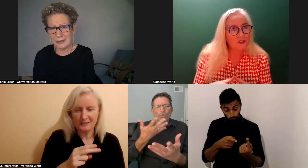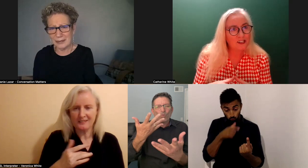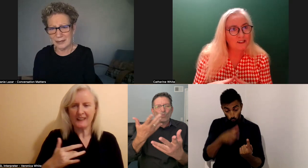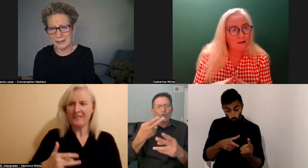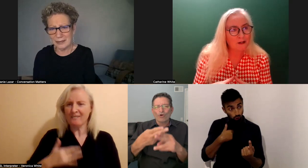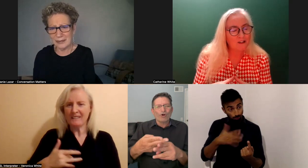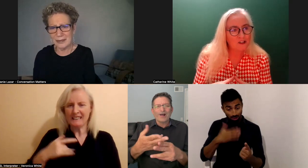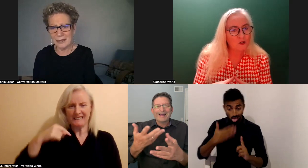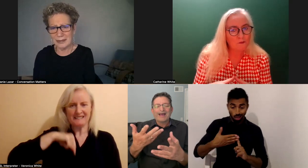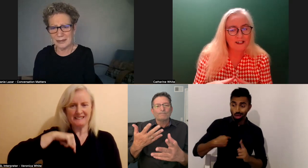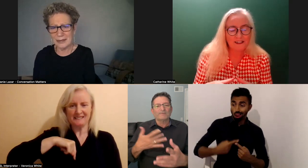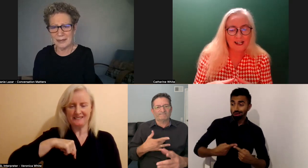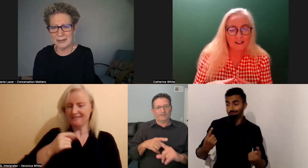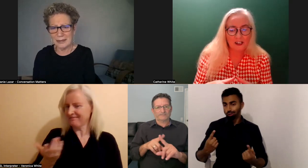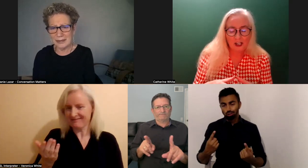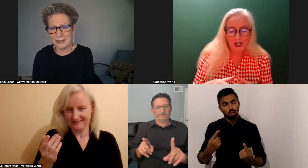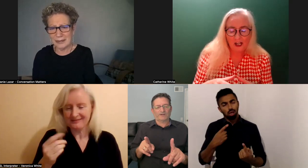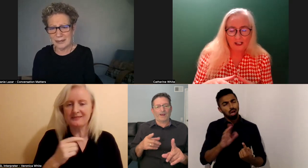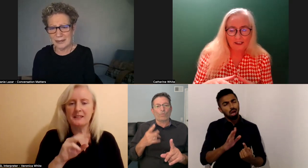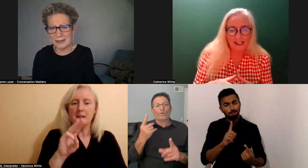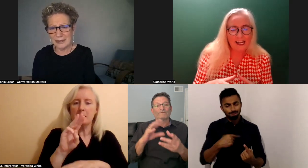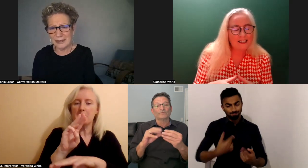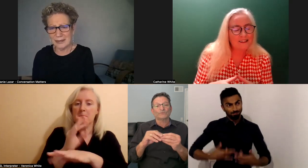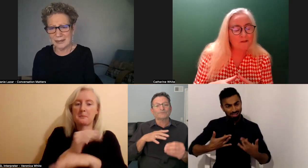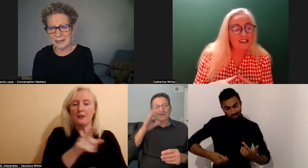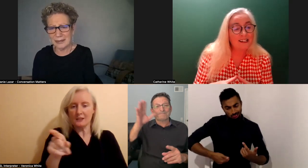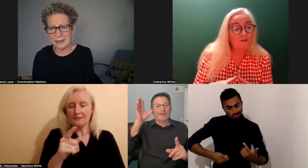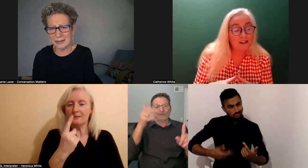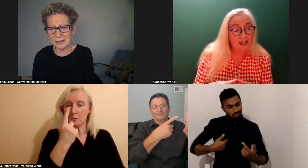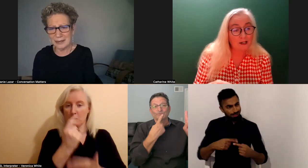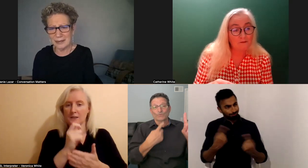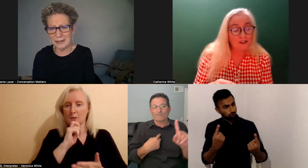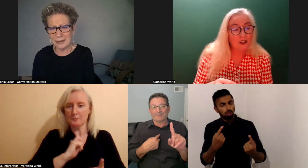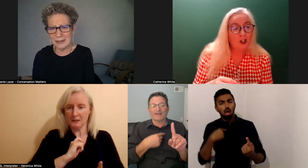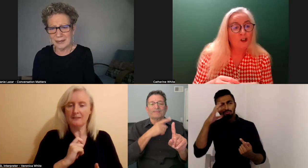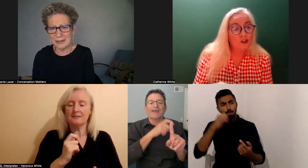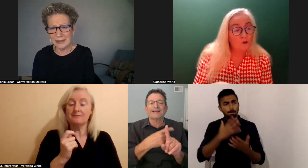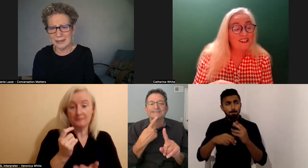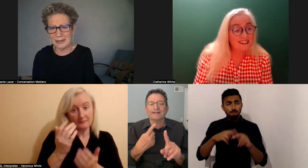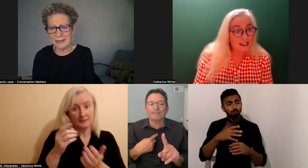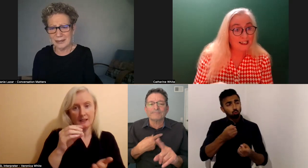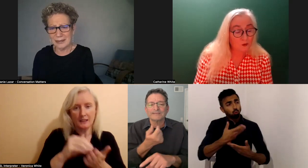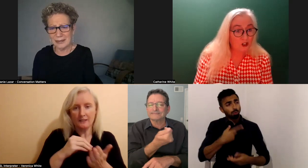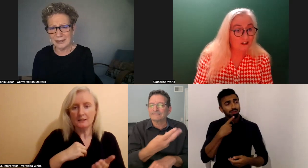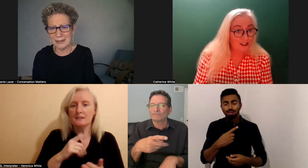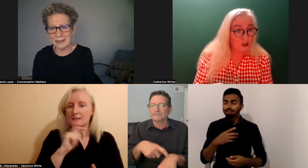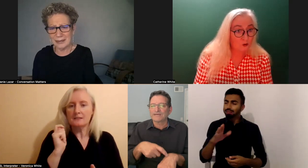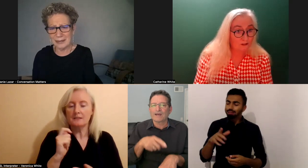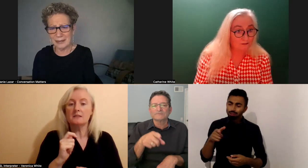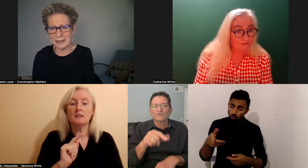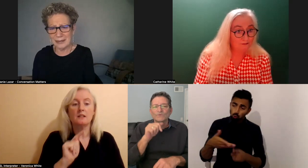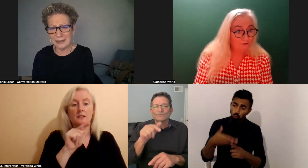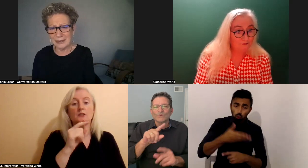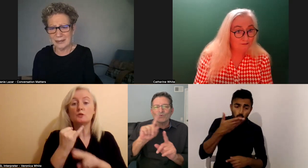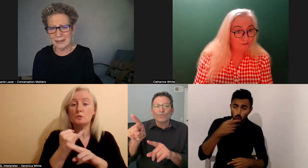of the stories that my parents told me is that they had to tell me several times, don't sign when you're at